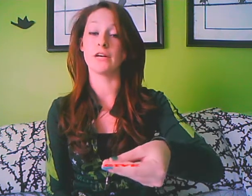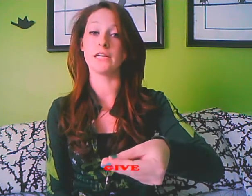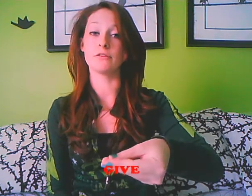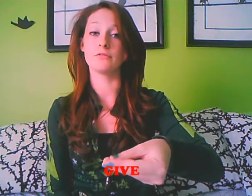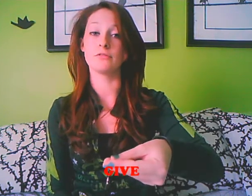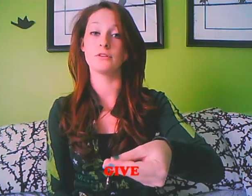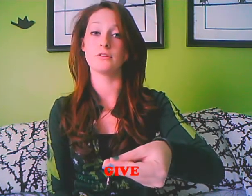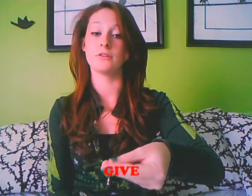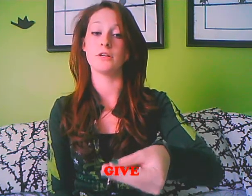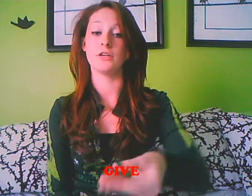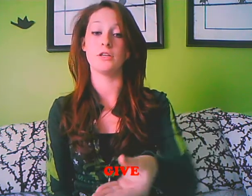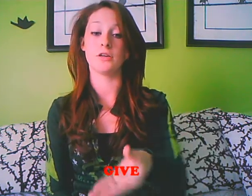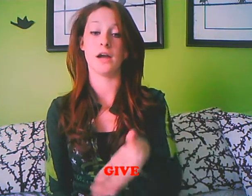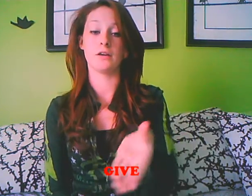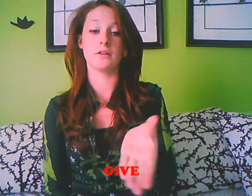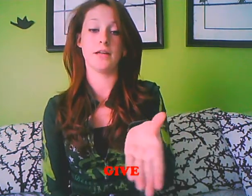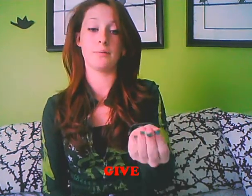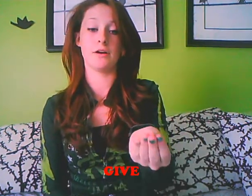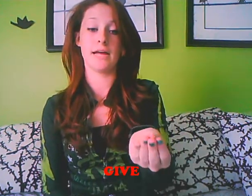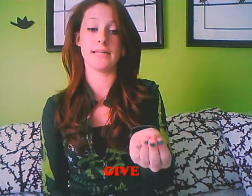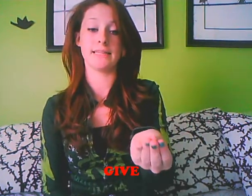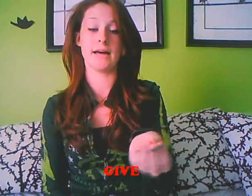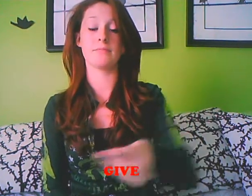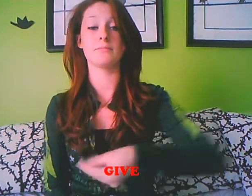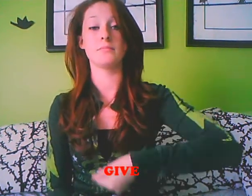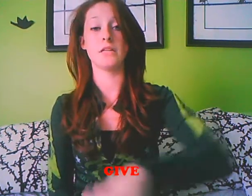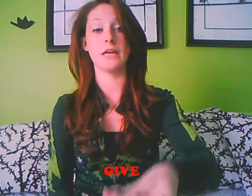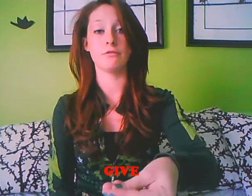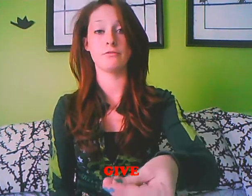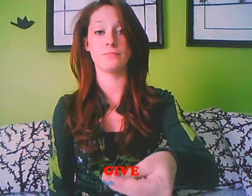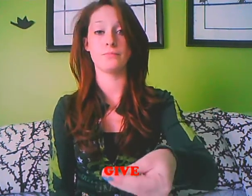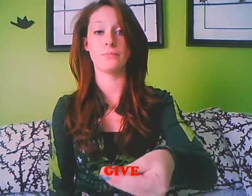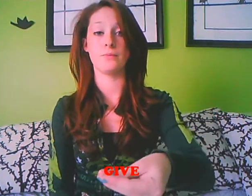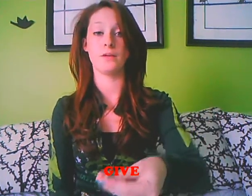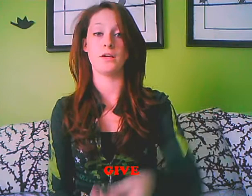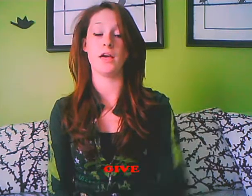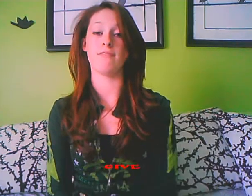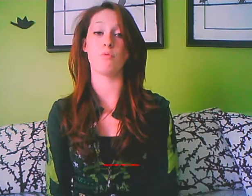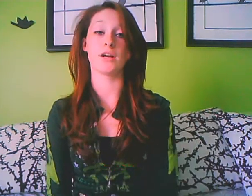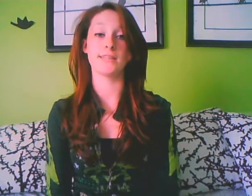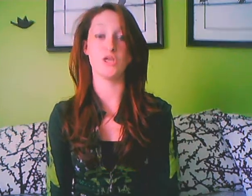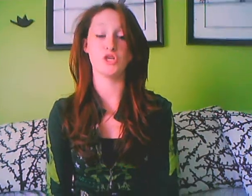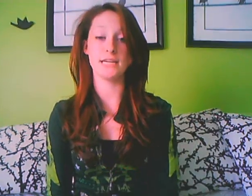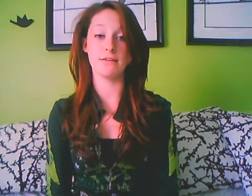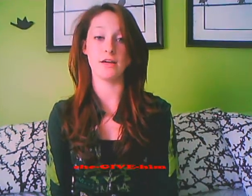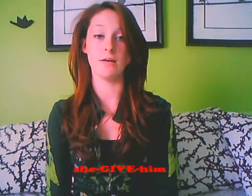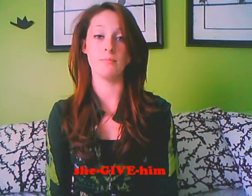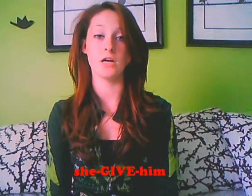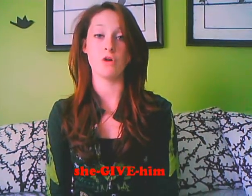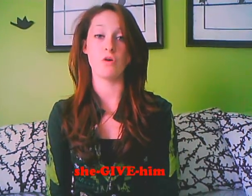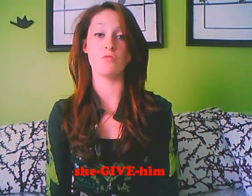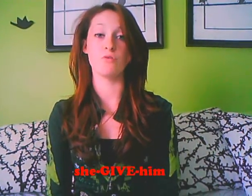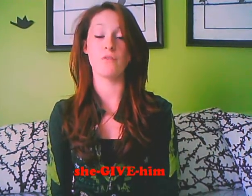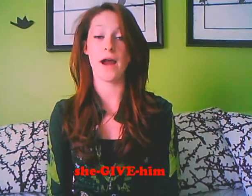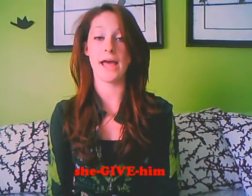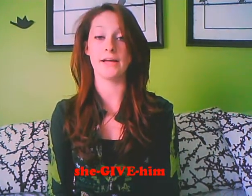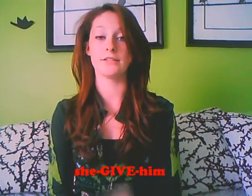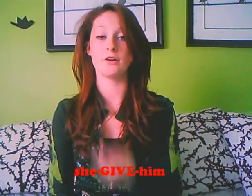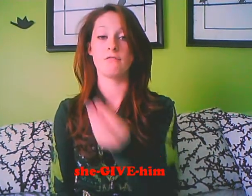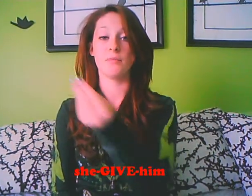give. Kind of clamp your hand like that. Give. If we wanted to say she give him, we would move our hand from the